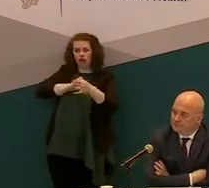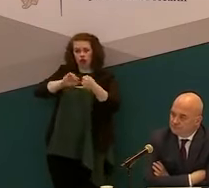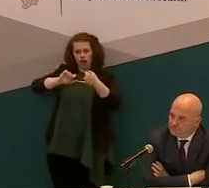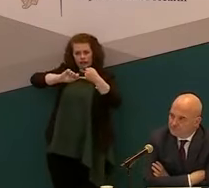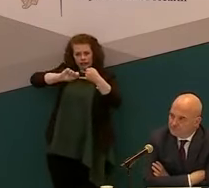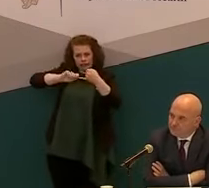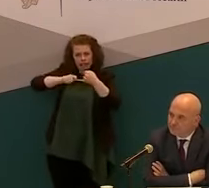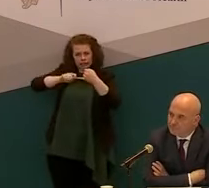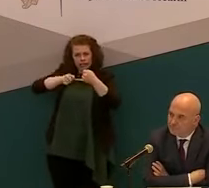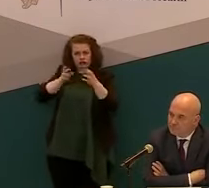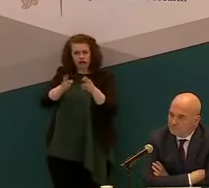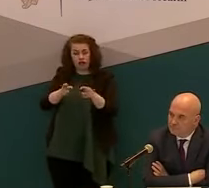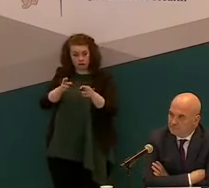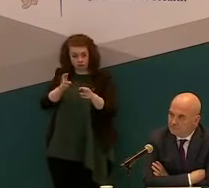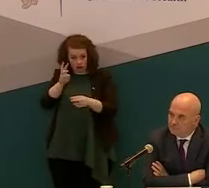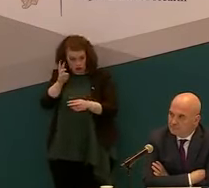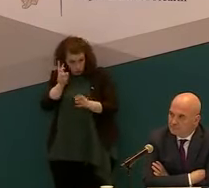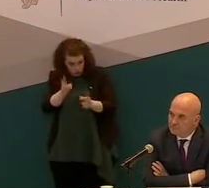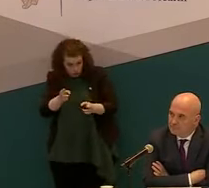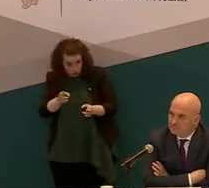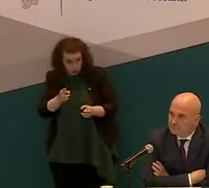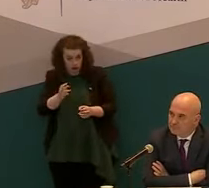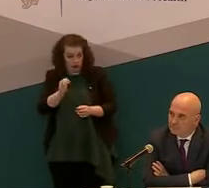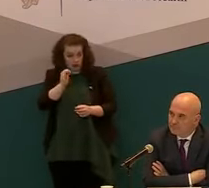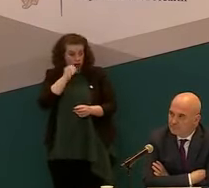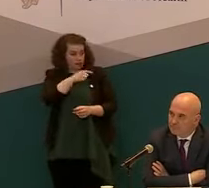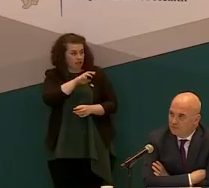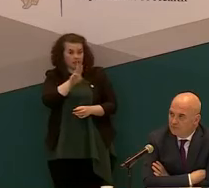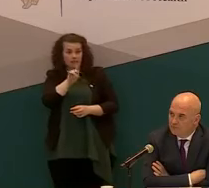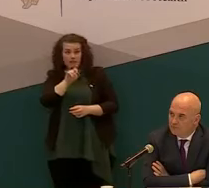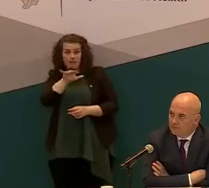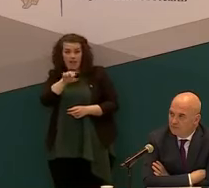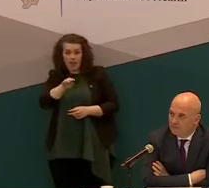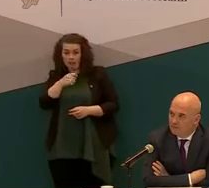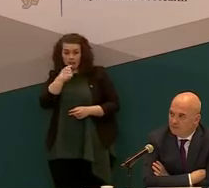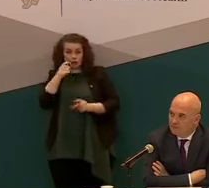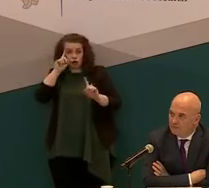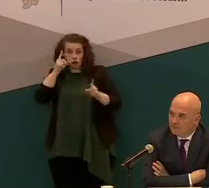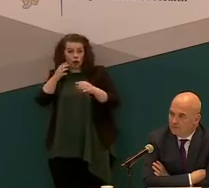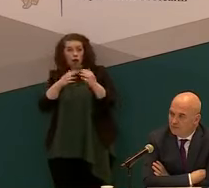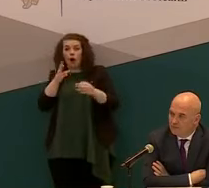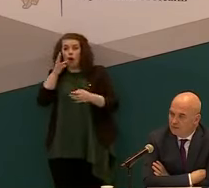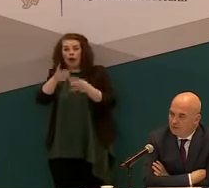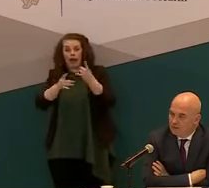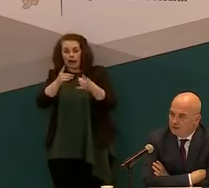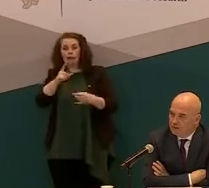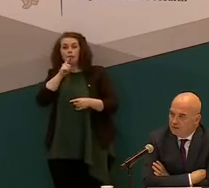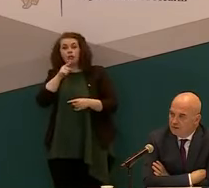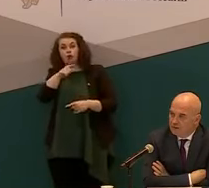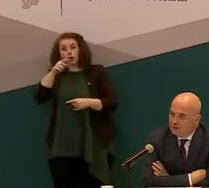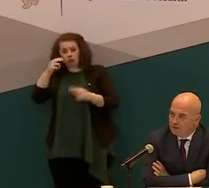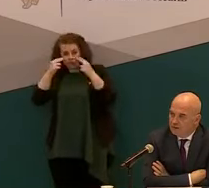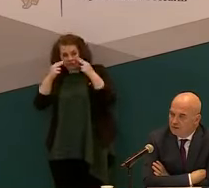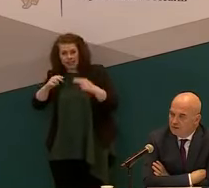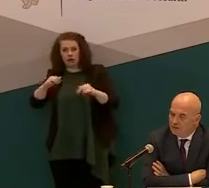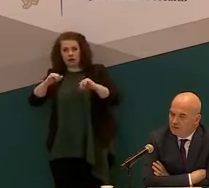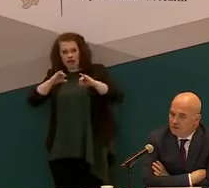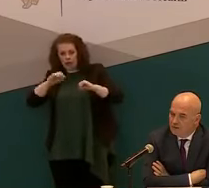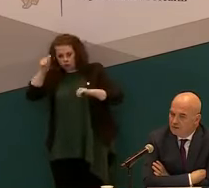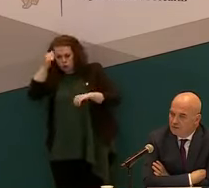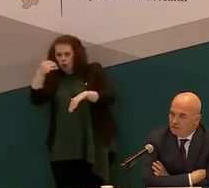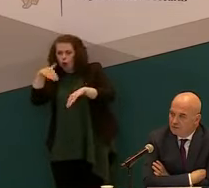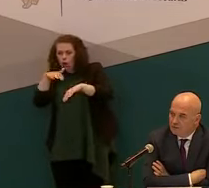what is required, what Philip is saying, because we don't know what will happen with anything, but you need to be able to be sure where the outbreaks would